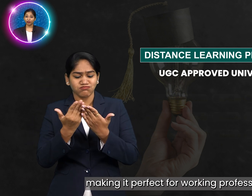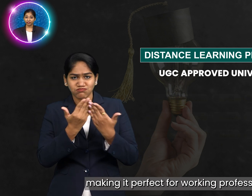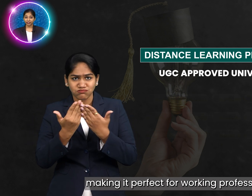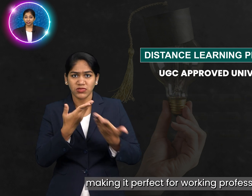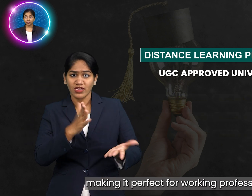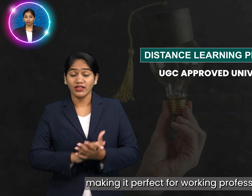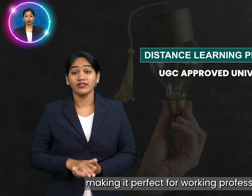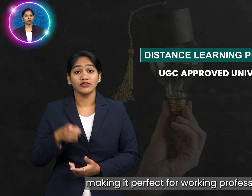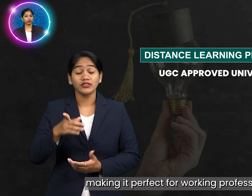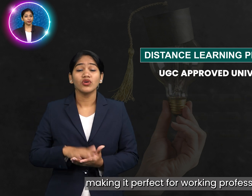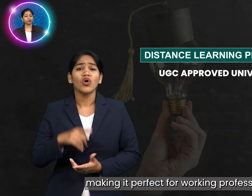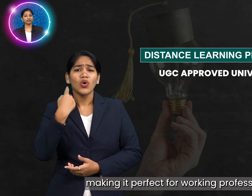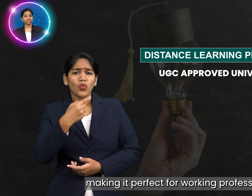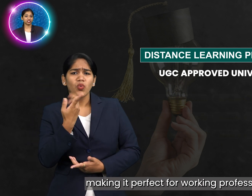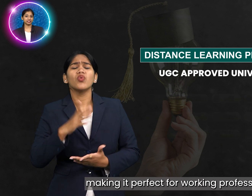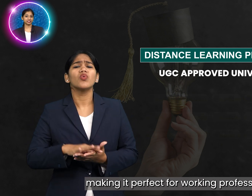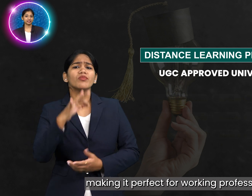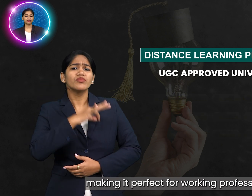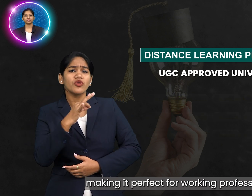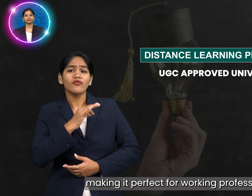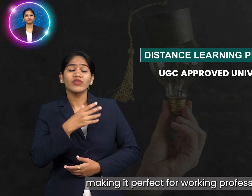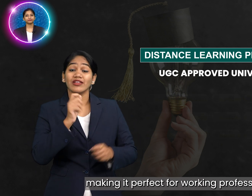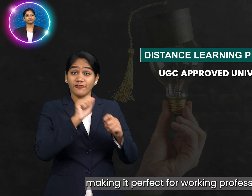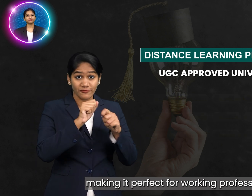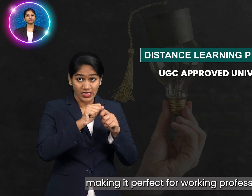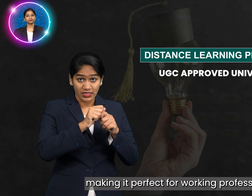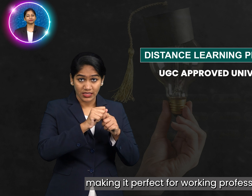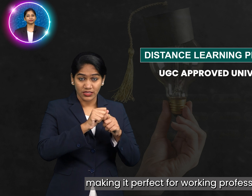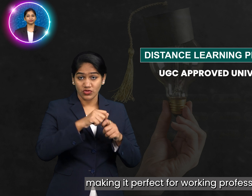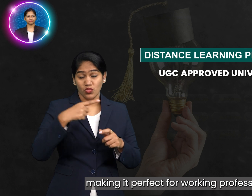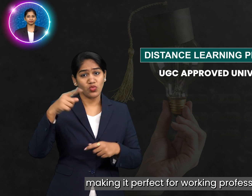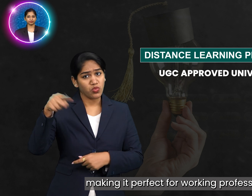making it perfect for working professionals.